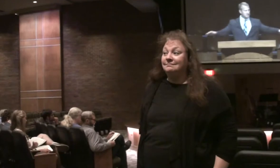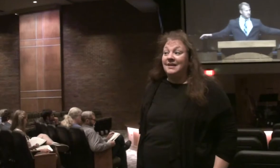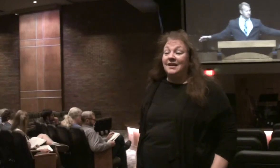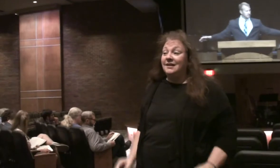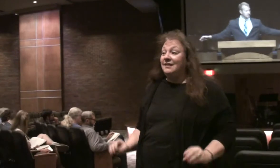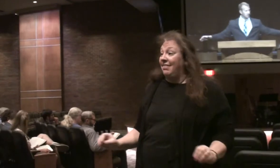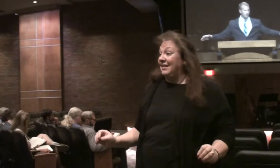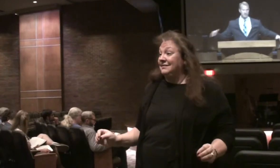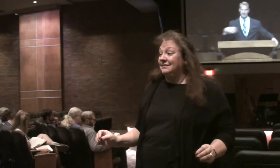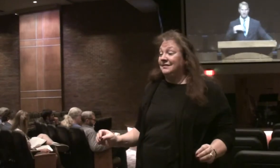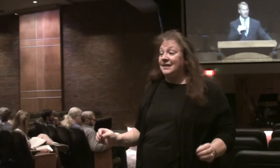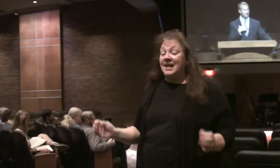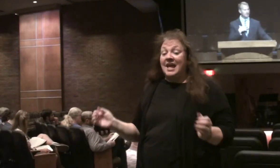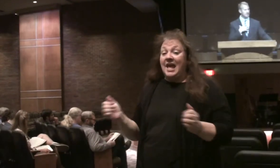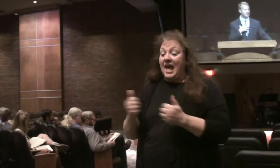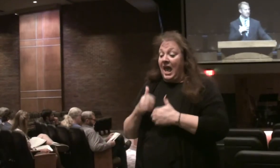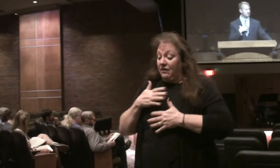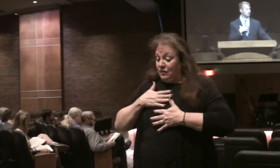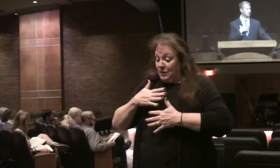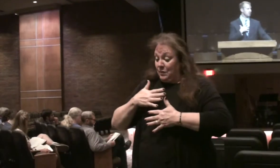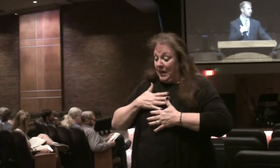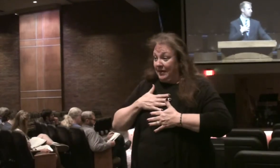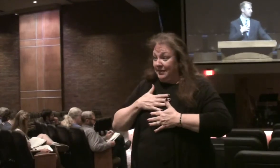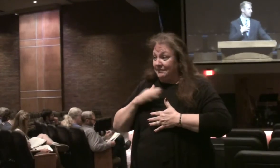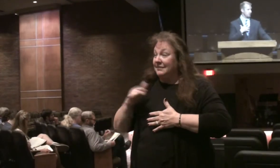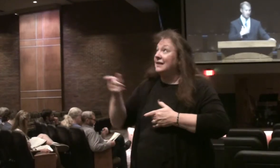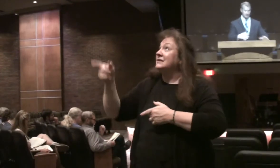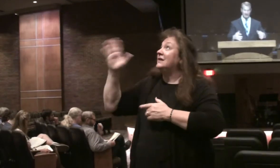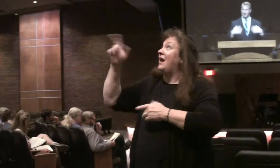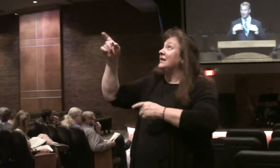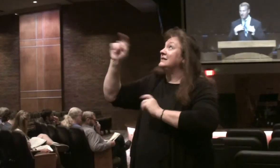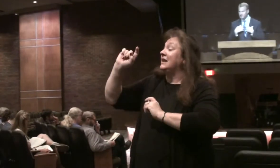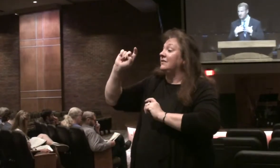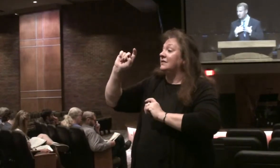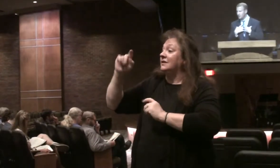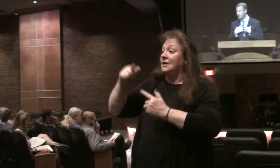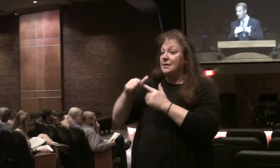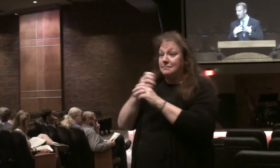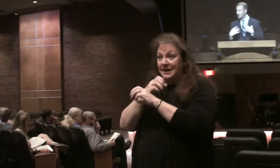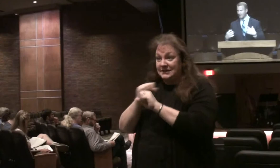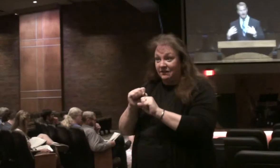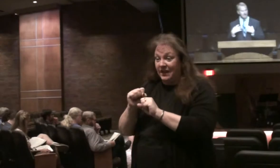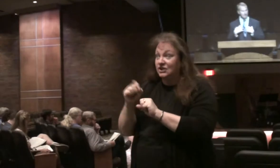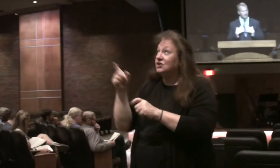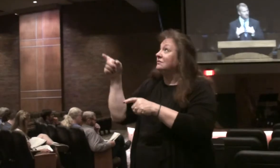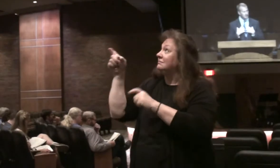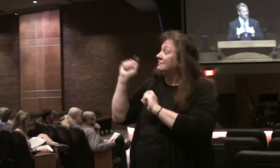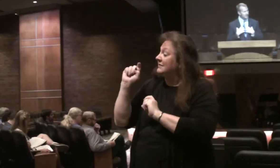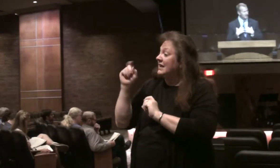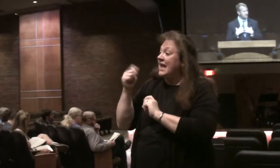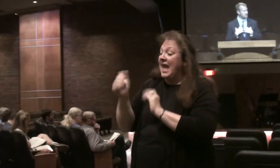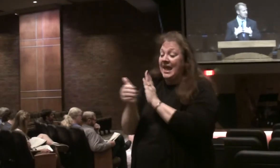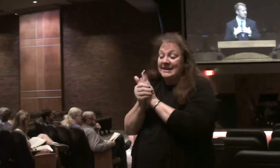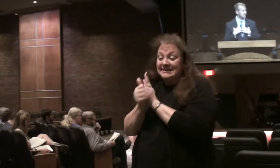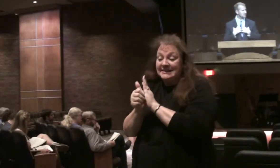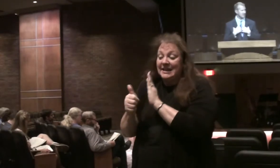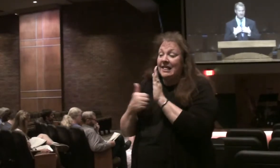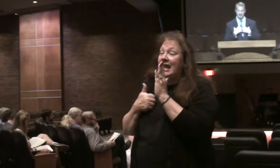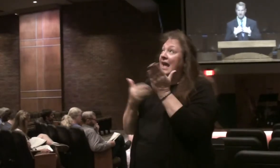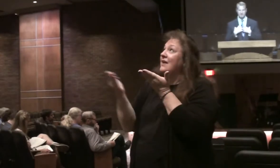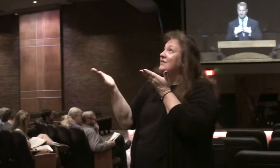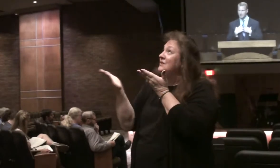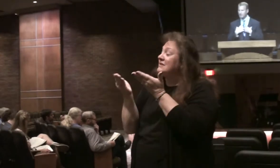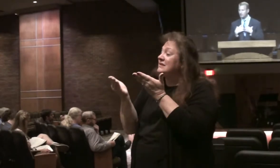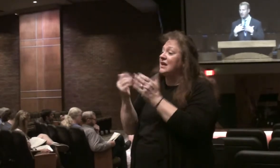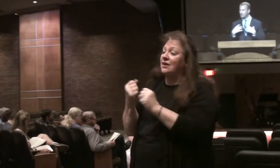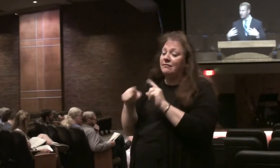Anything physically? Every breath I take, a gift from the Lord. My salvation is from Him. Any ability I have to serve Him,